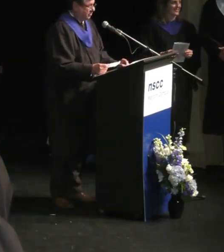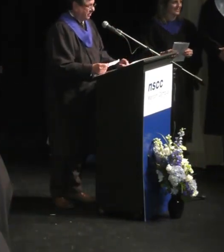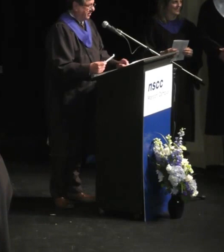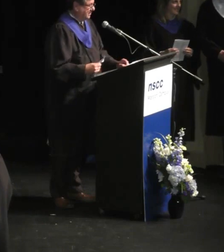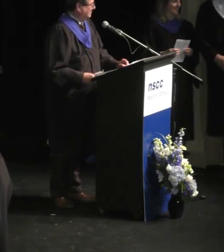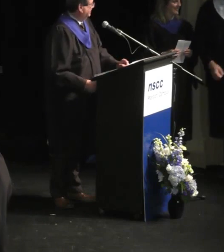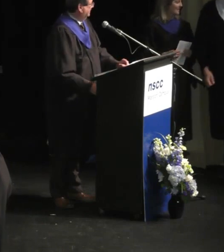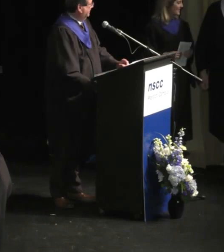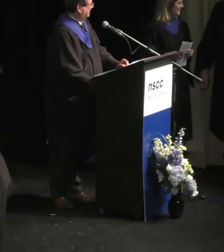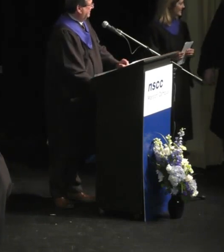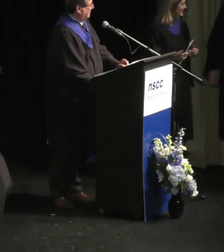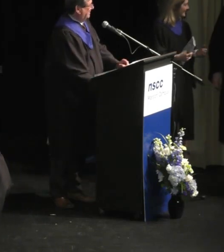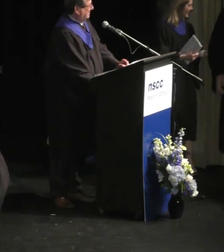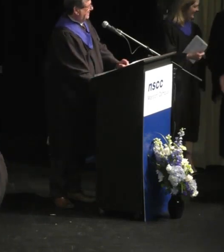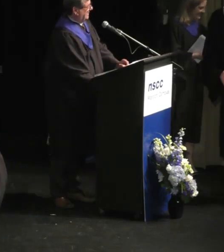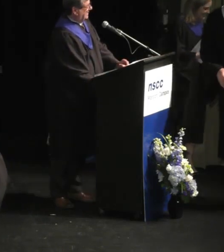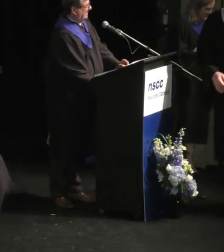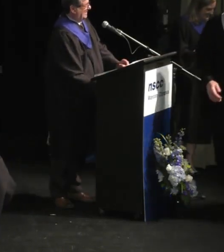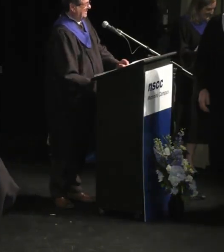Walter Burke.